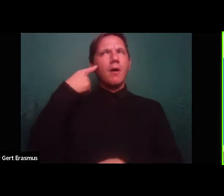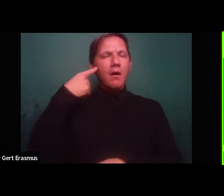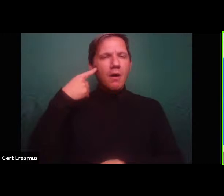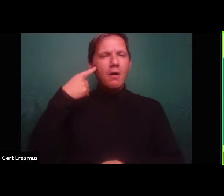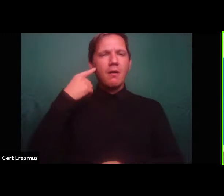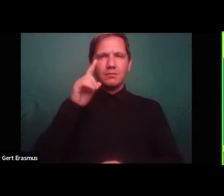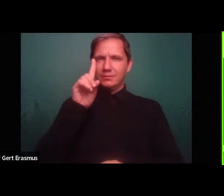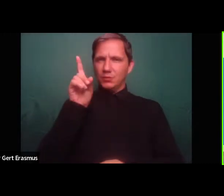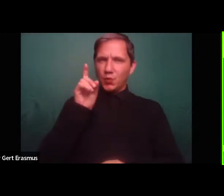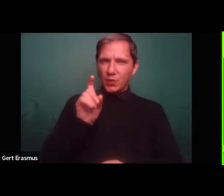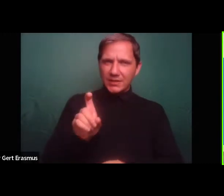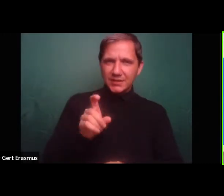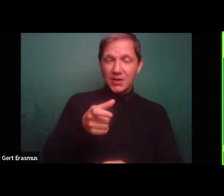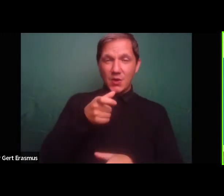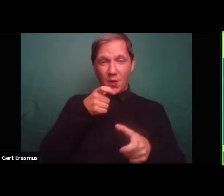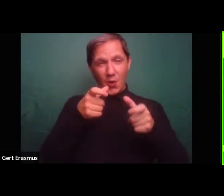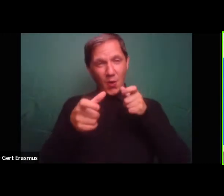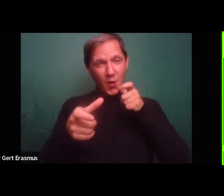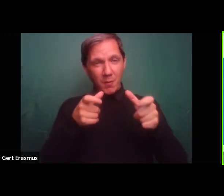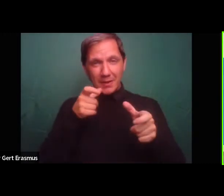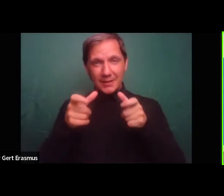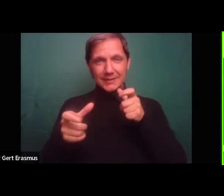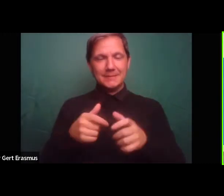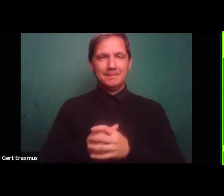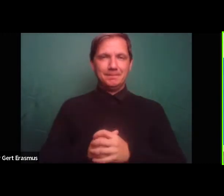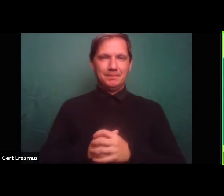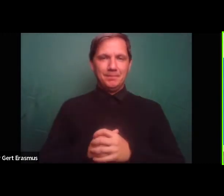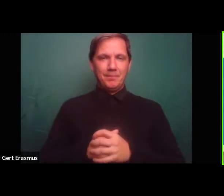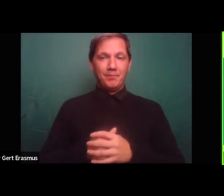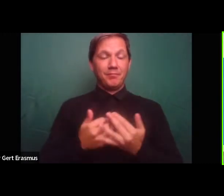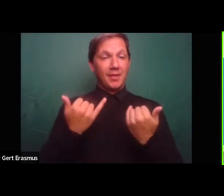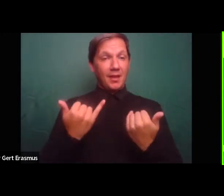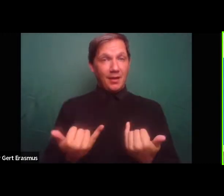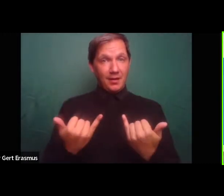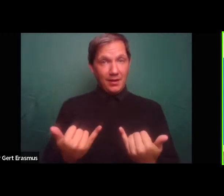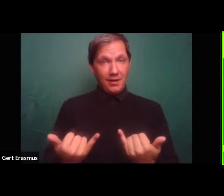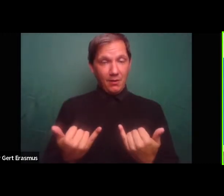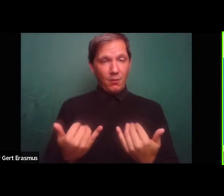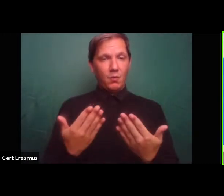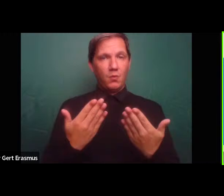about all of the contributions made. I want to now give our